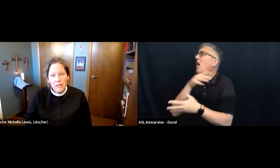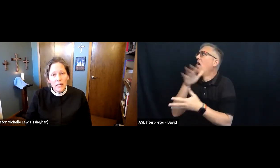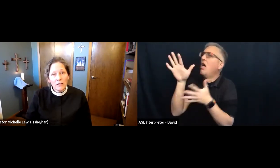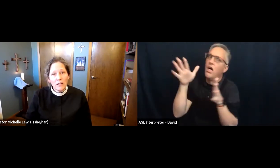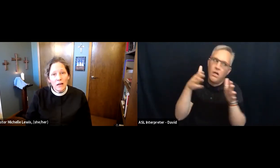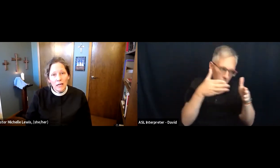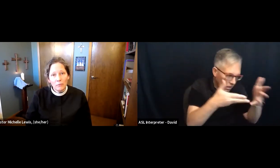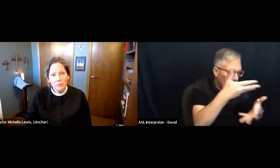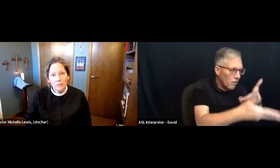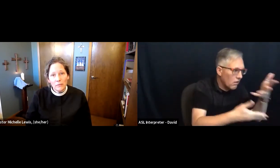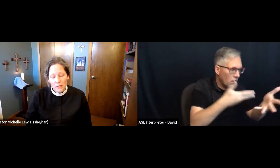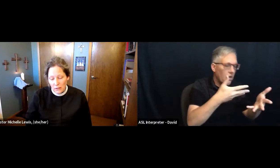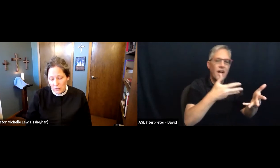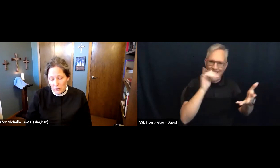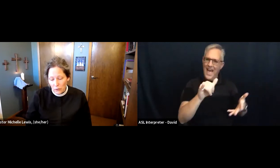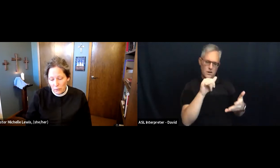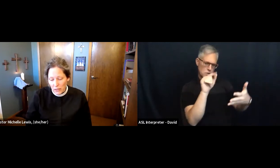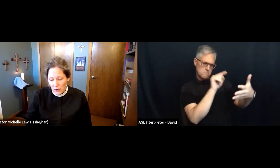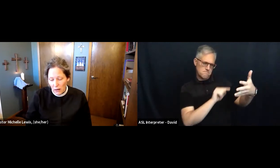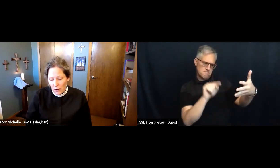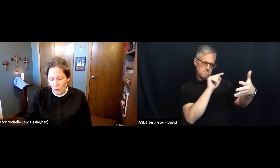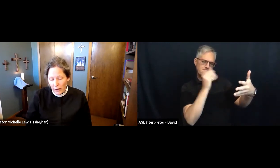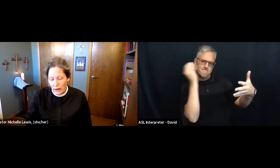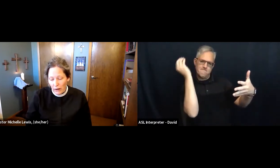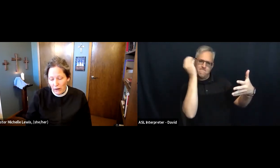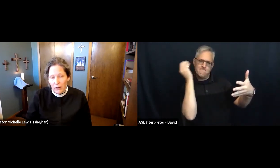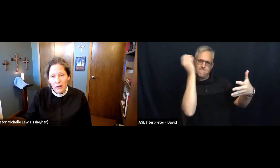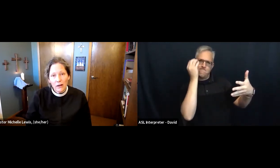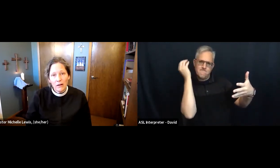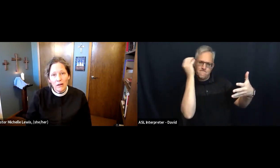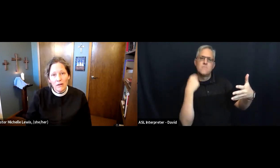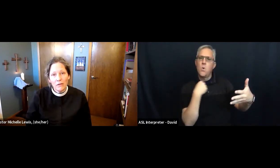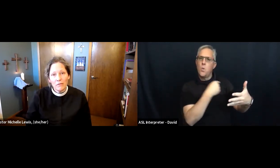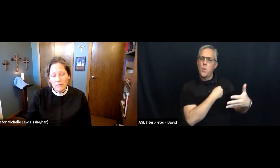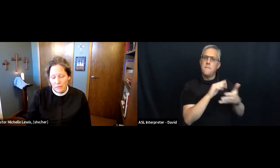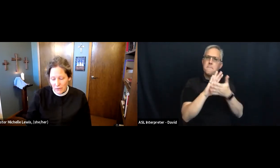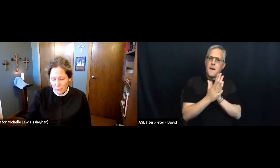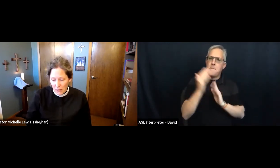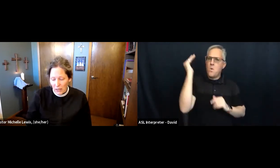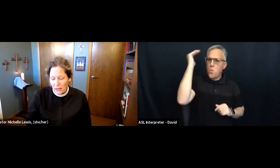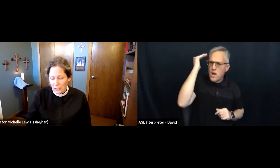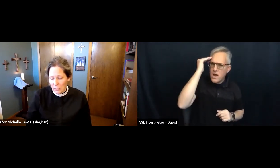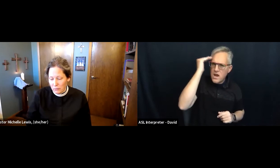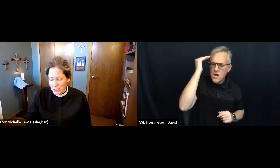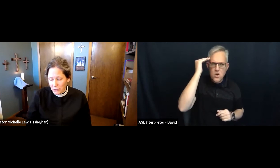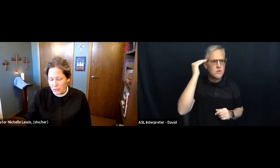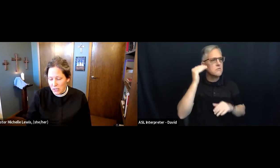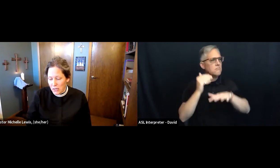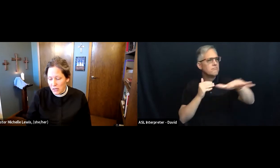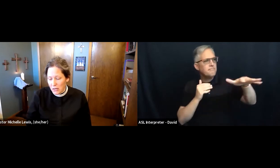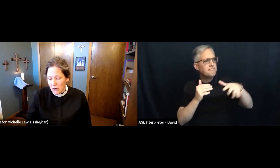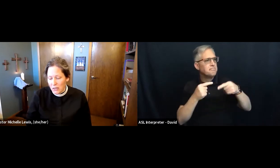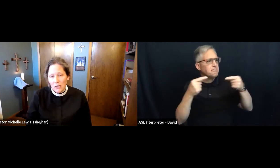We take time to become aware of the pain and